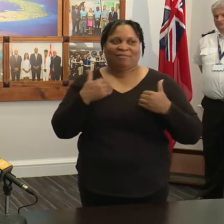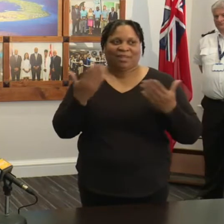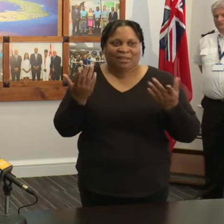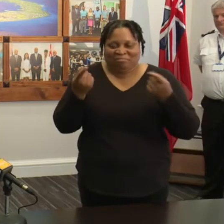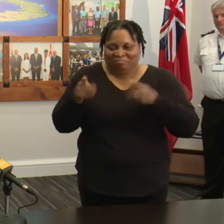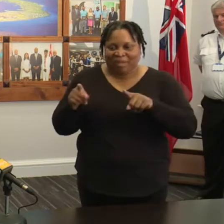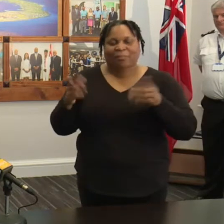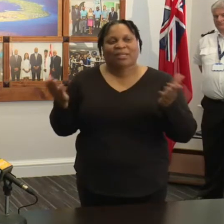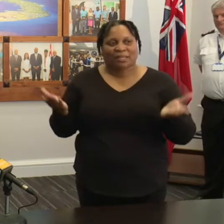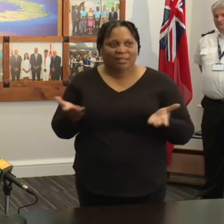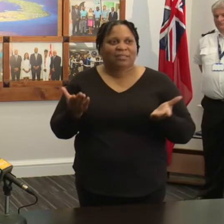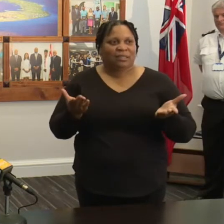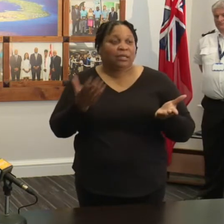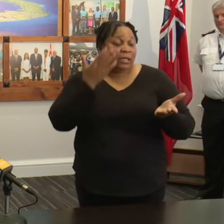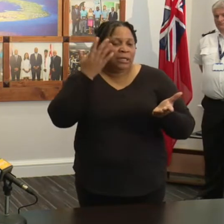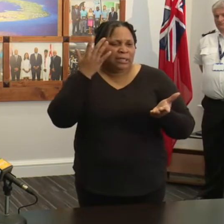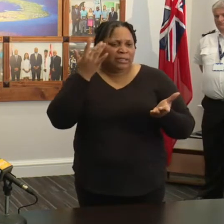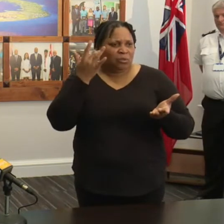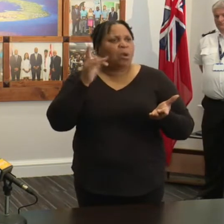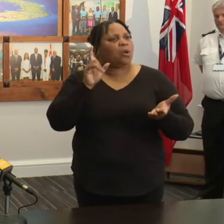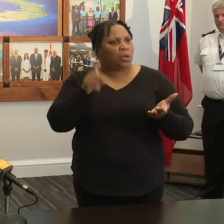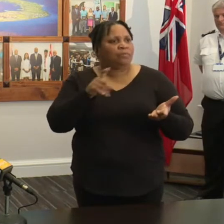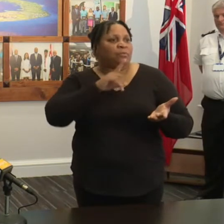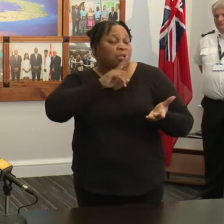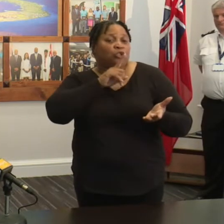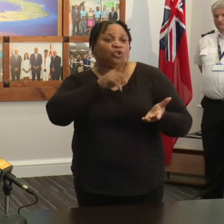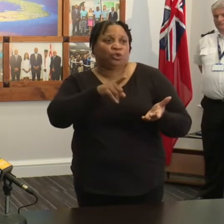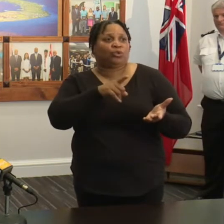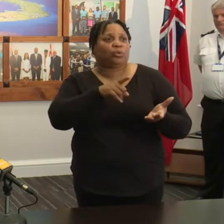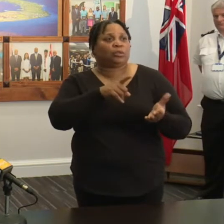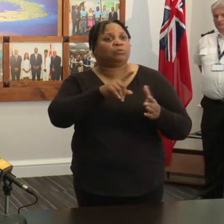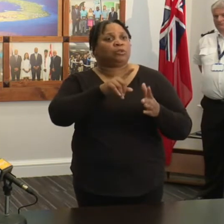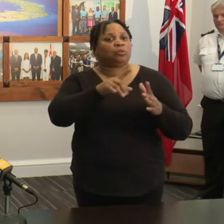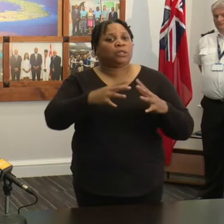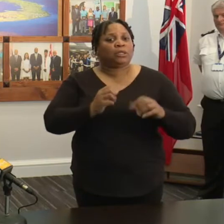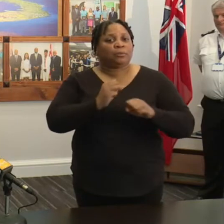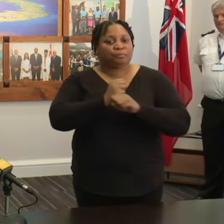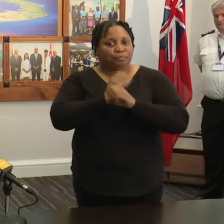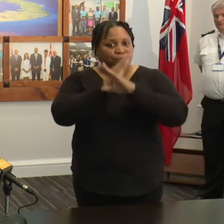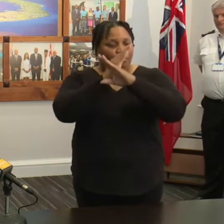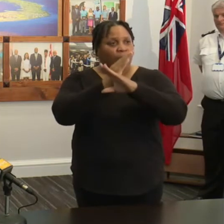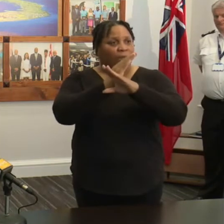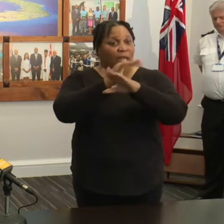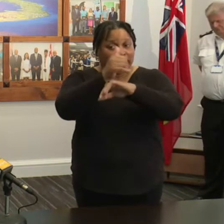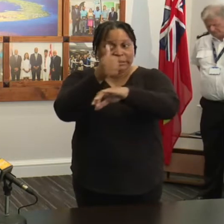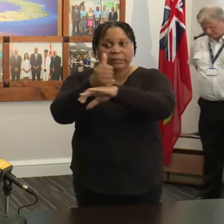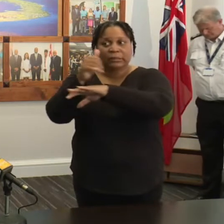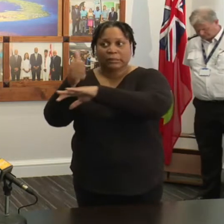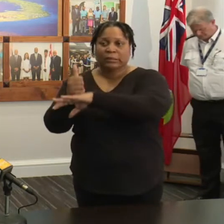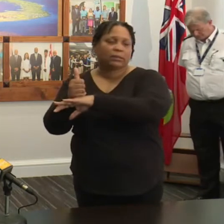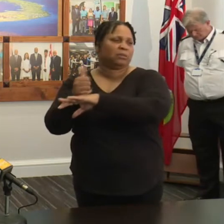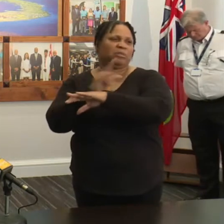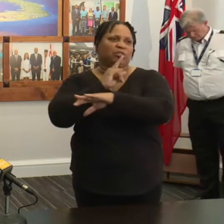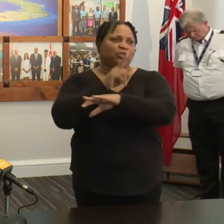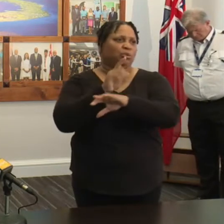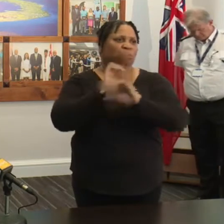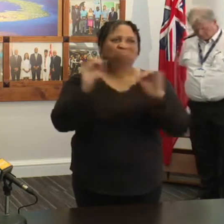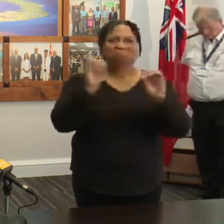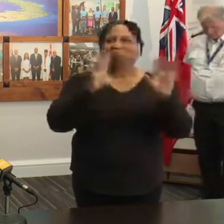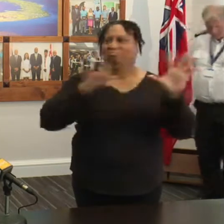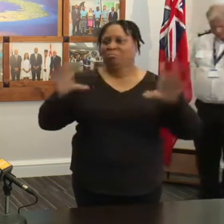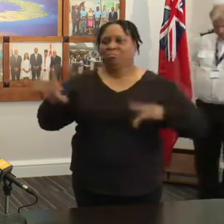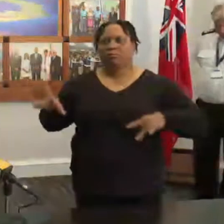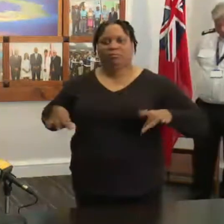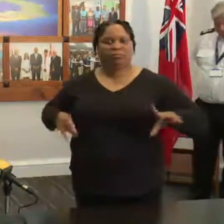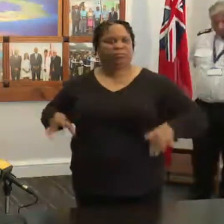Bermuda, and that is part of the reason why we have to make sure that we implement this shelter in place so there is not any possible community spread